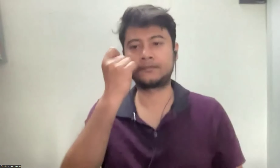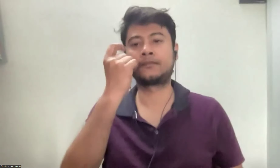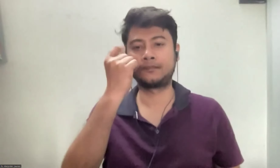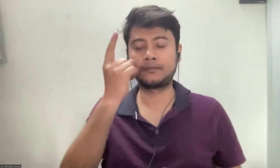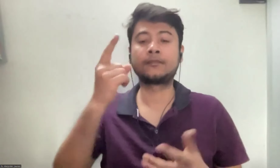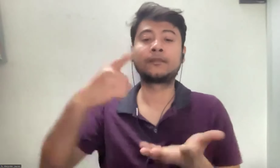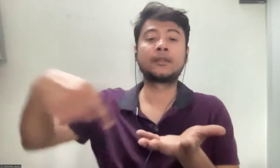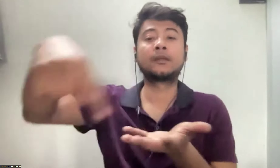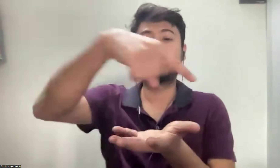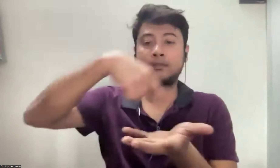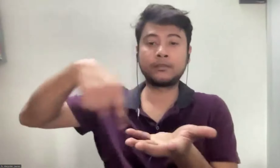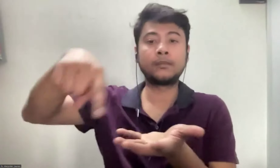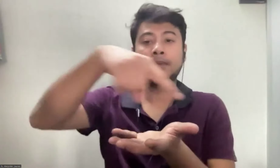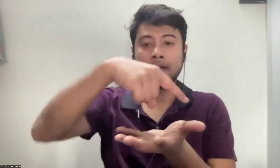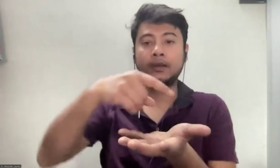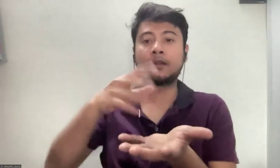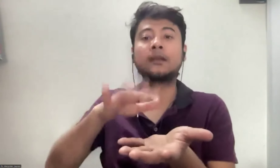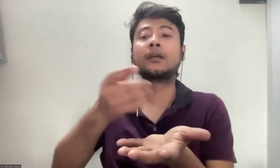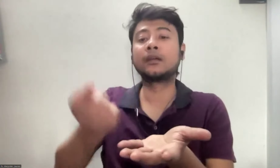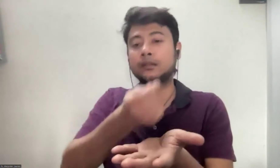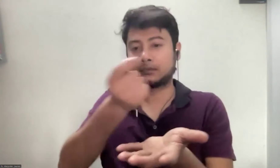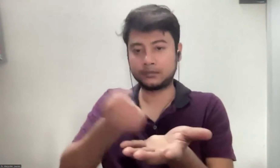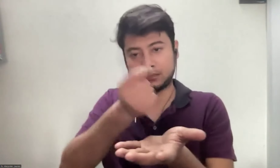drops. Flowers you can drop.